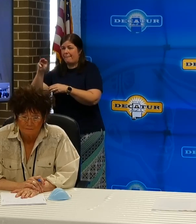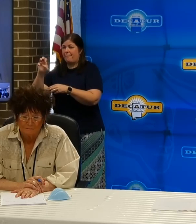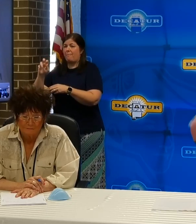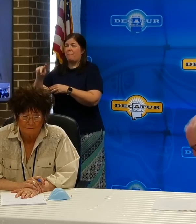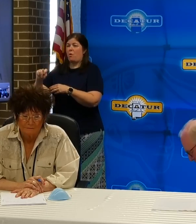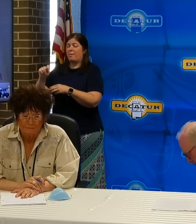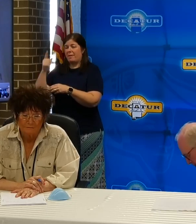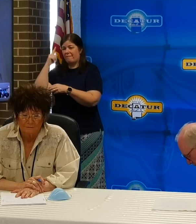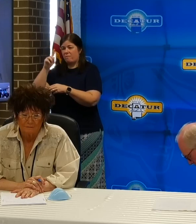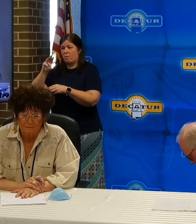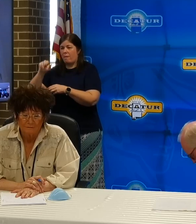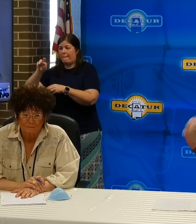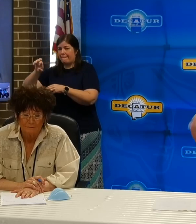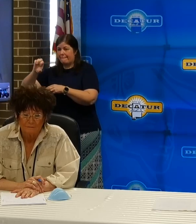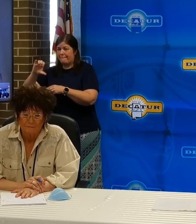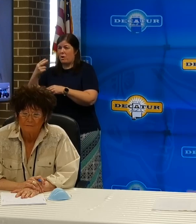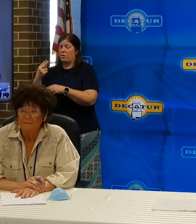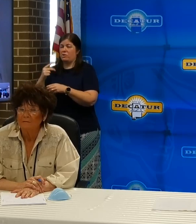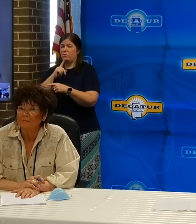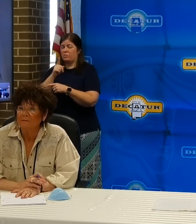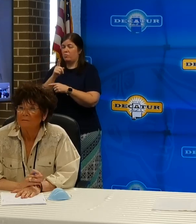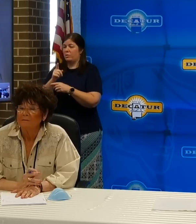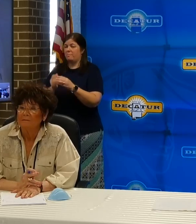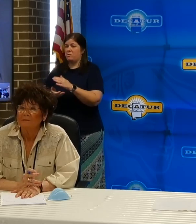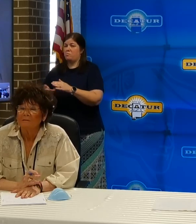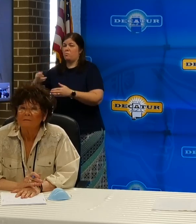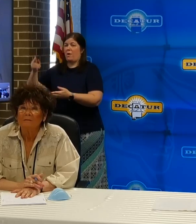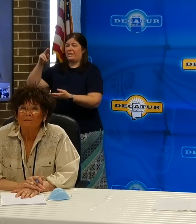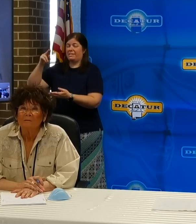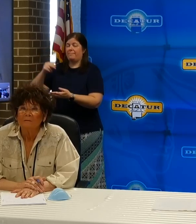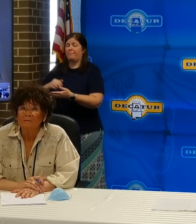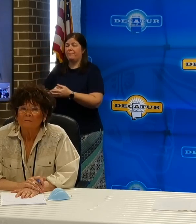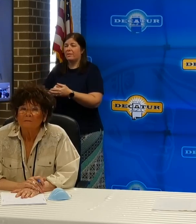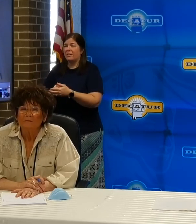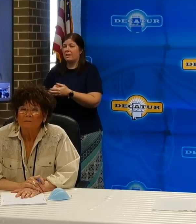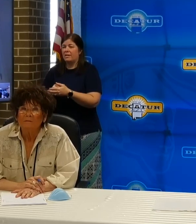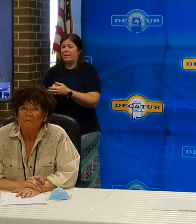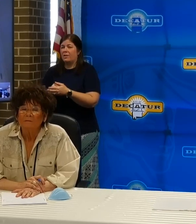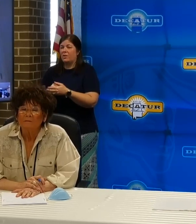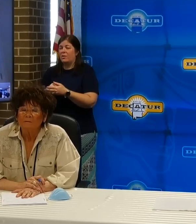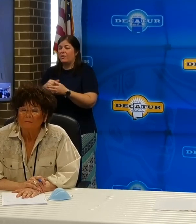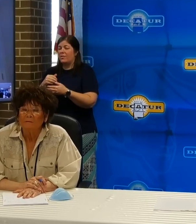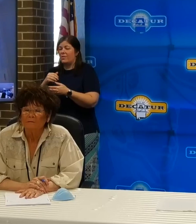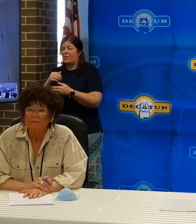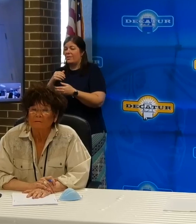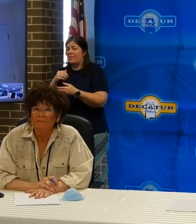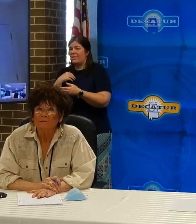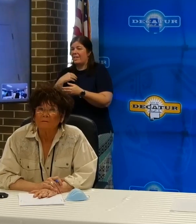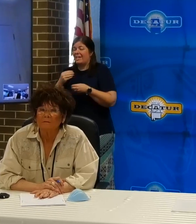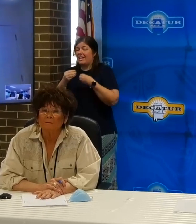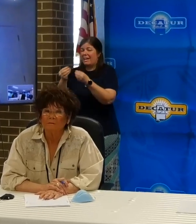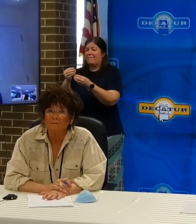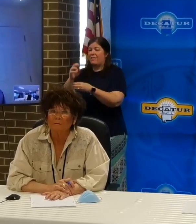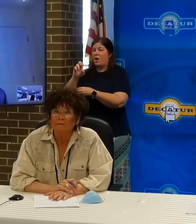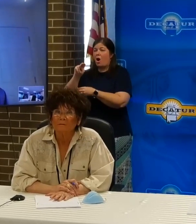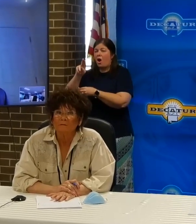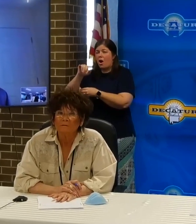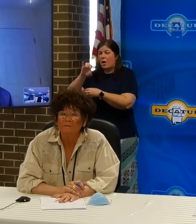the 3.5% rate in February. Just today, ADOL released the unemployment rate for March, which